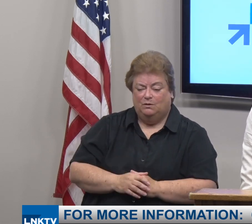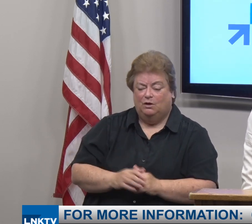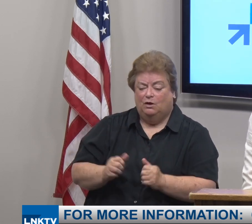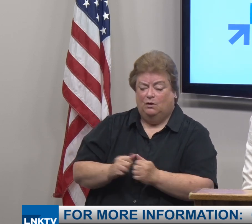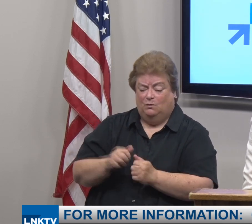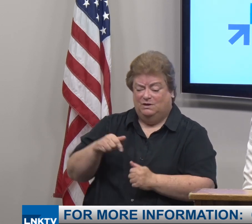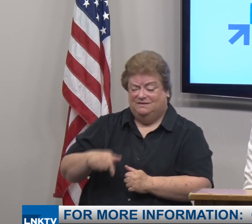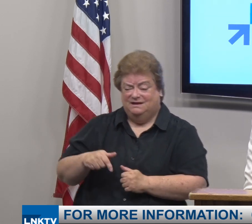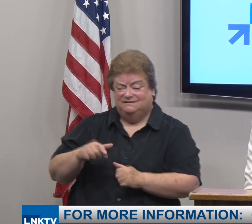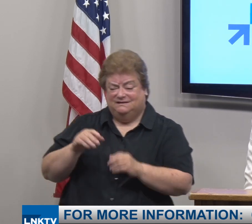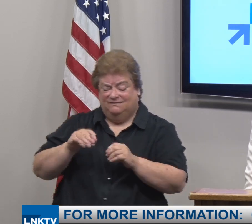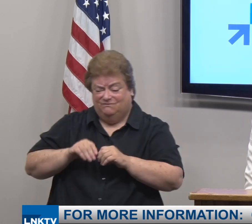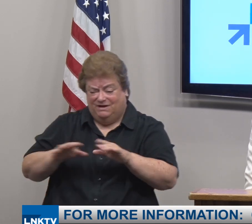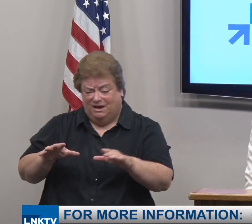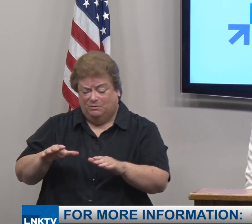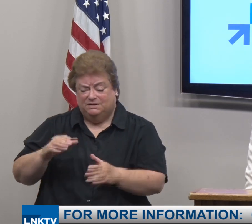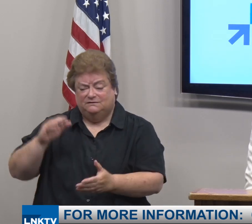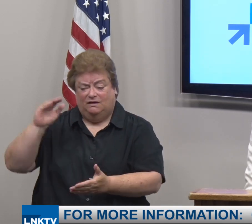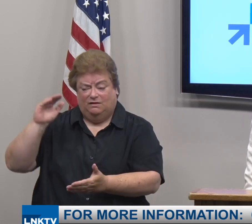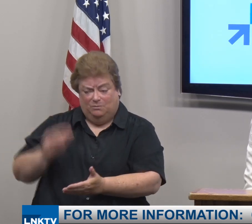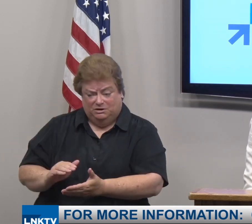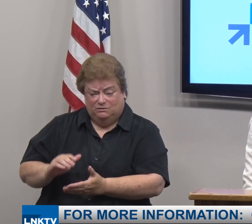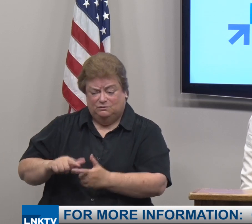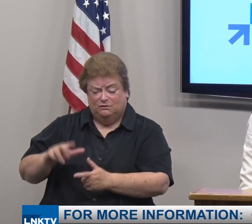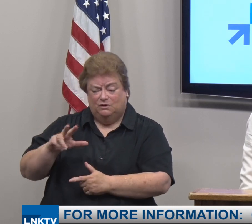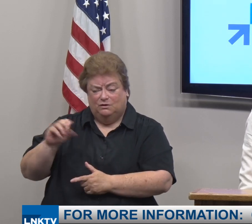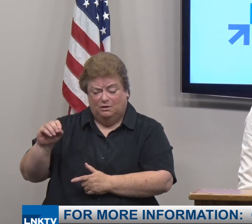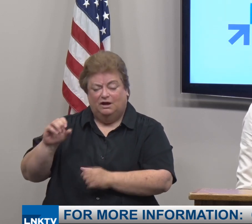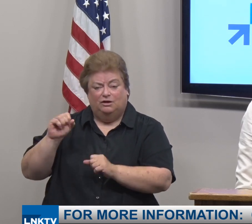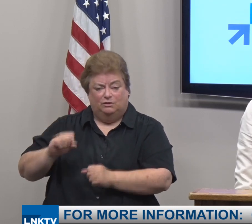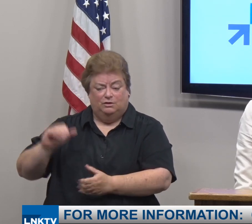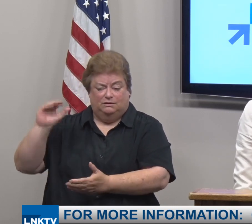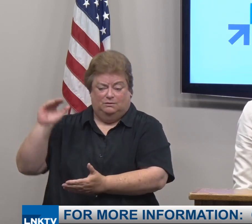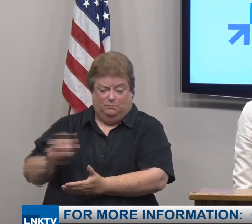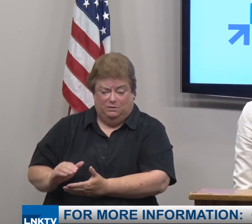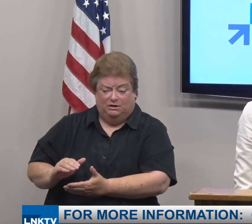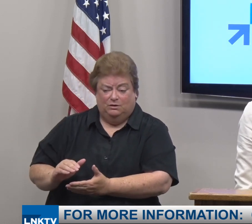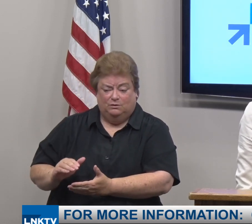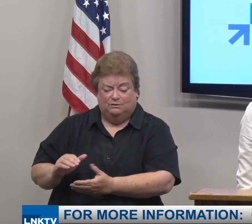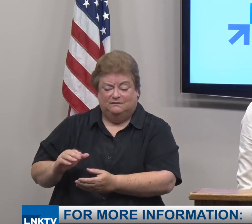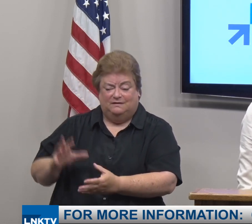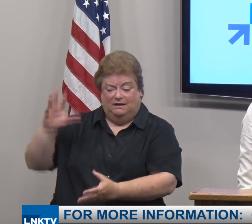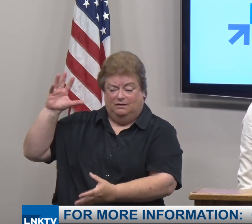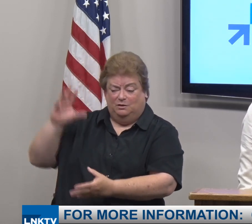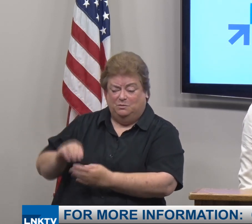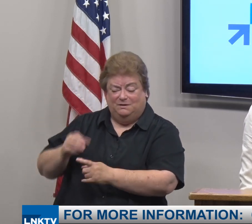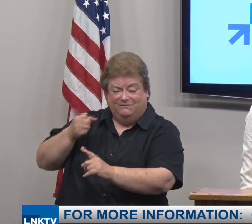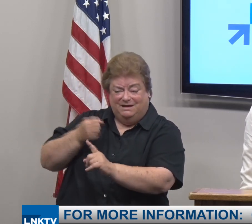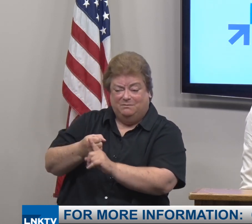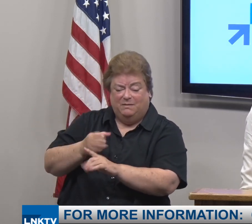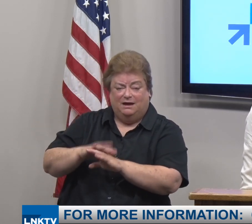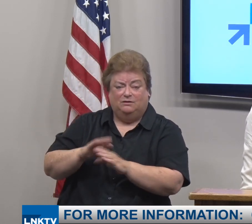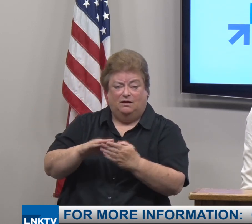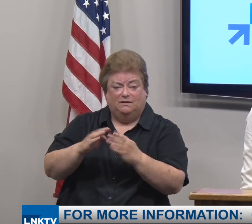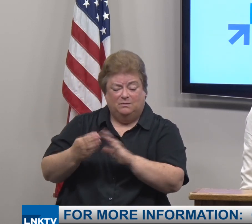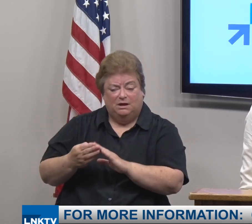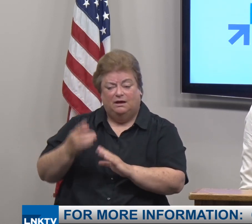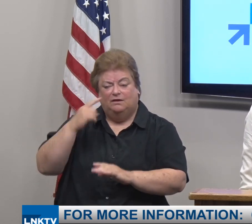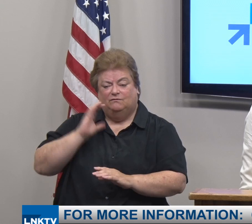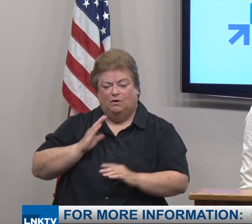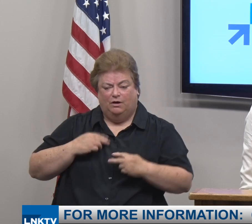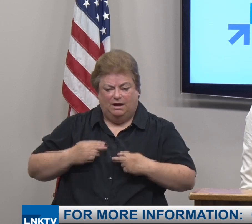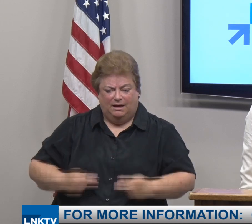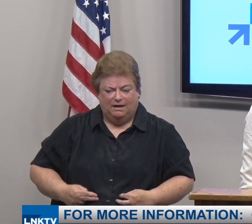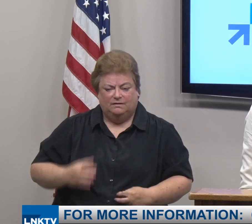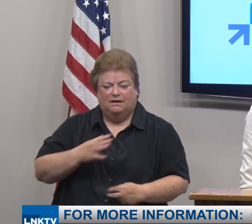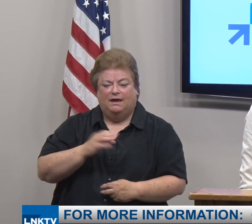a 30% reduction in transmission can massively reduce the cumulative impact on a community in terms of our health